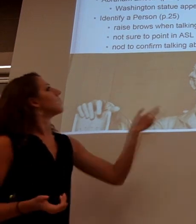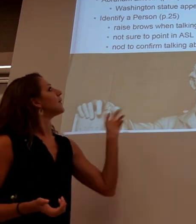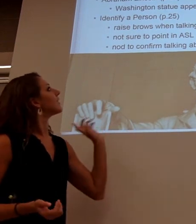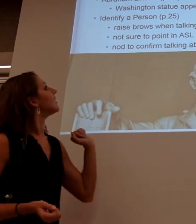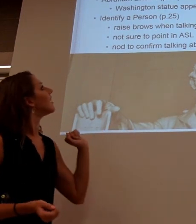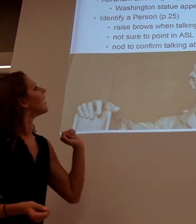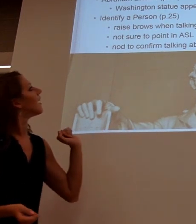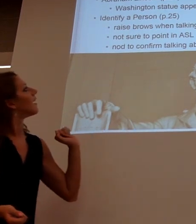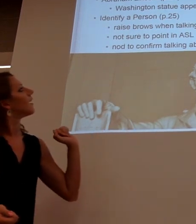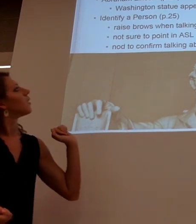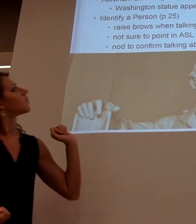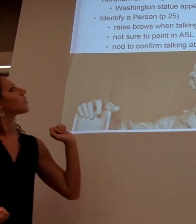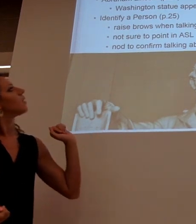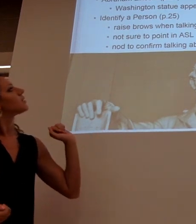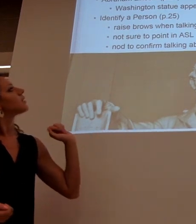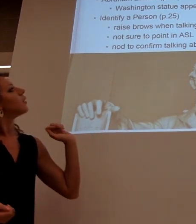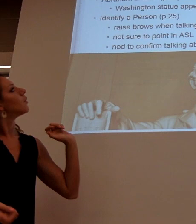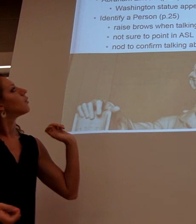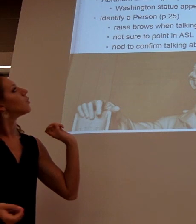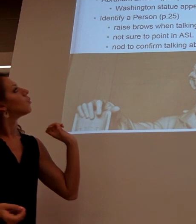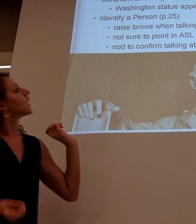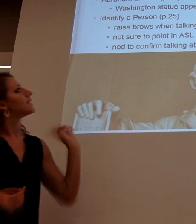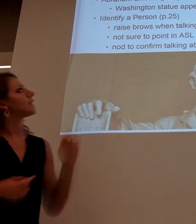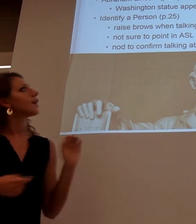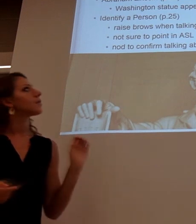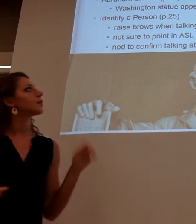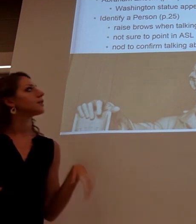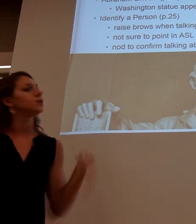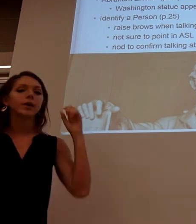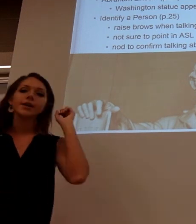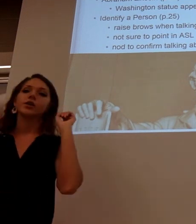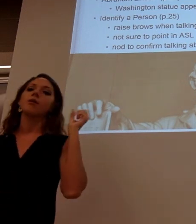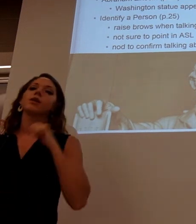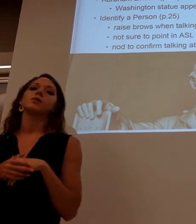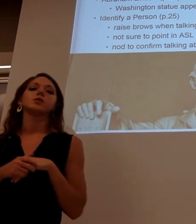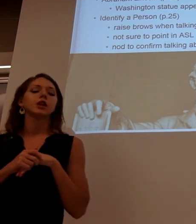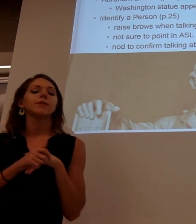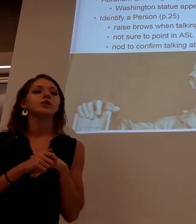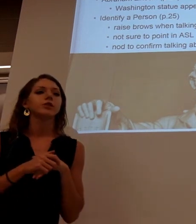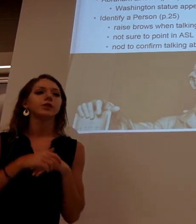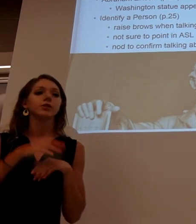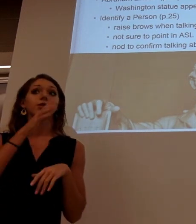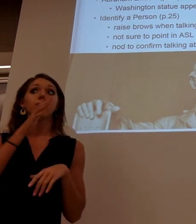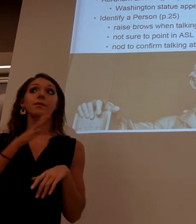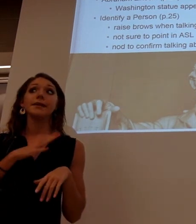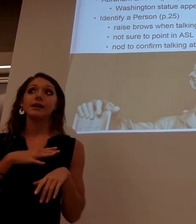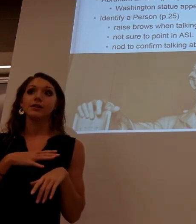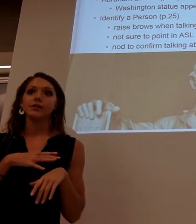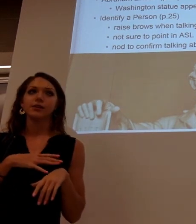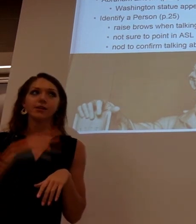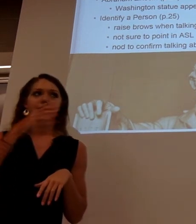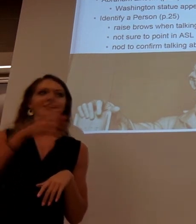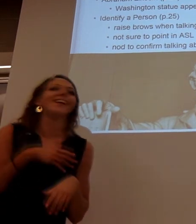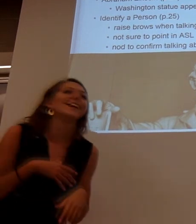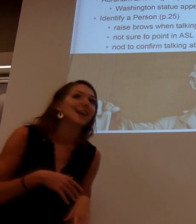Abe Lincoln. Also, when identifying a person, you raise your eyebrows when you're talking about gender. So she's a woman.